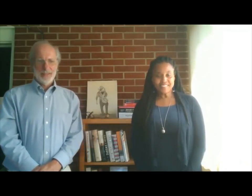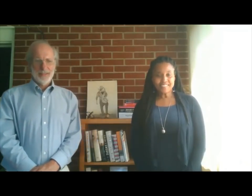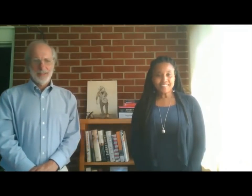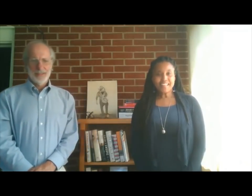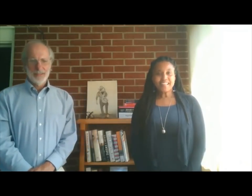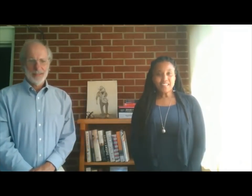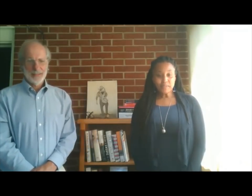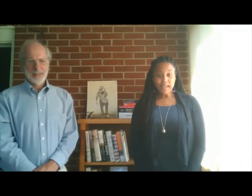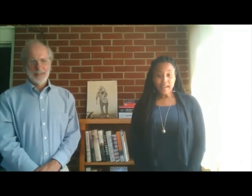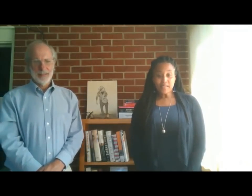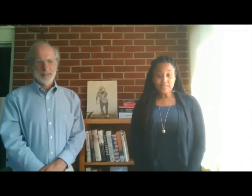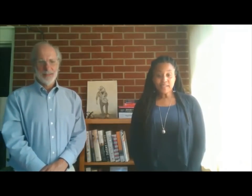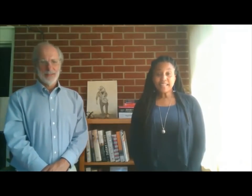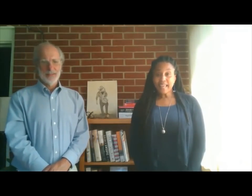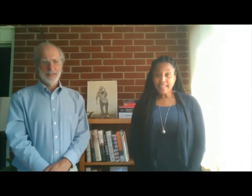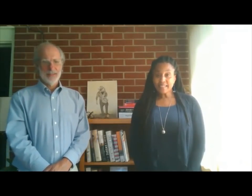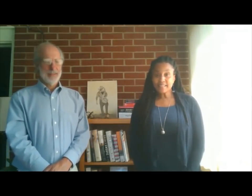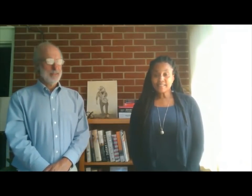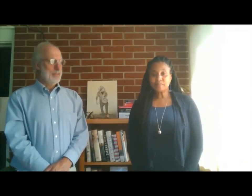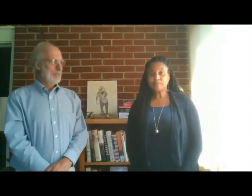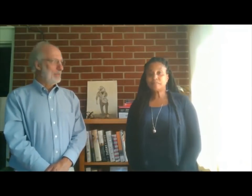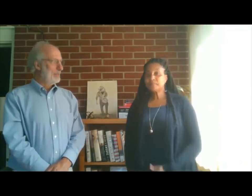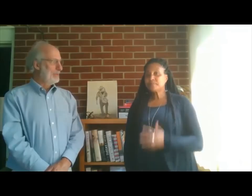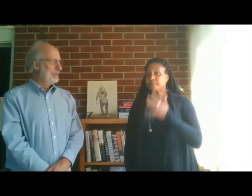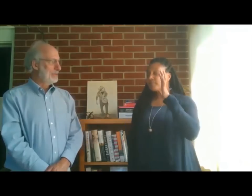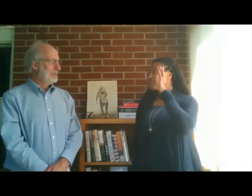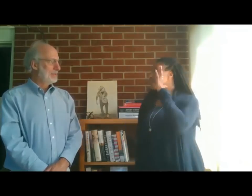Good. Then we have cake.